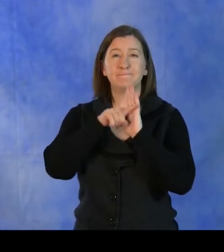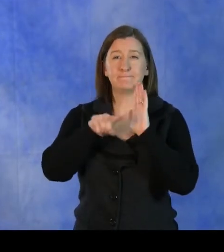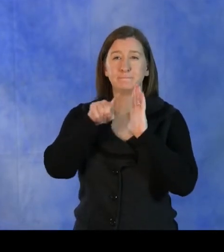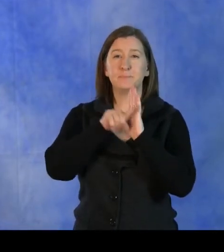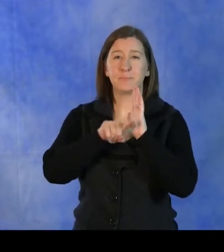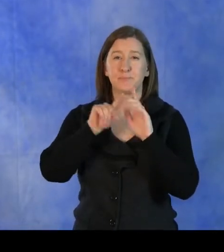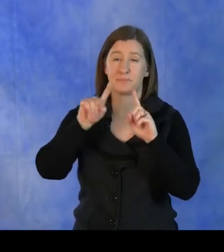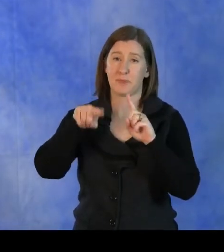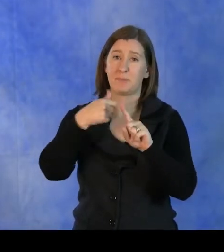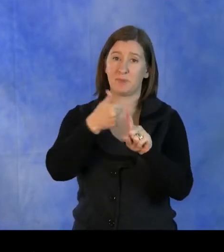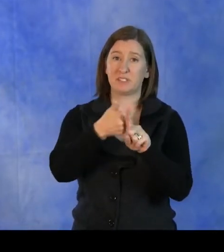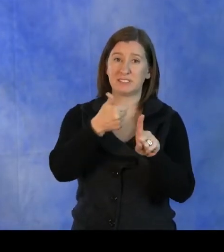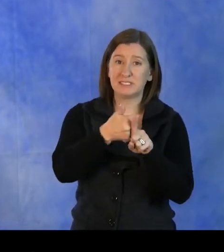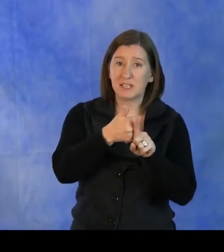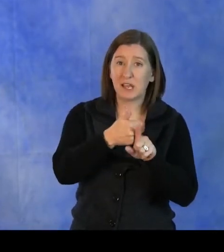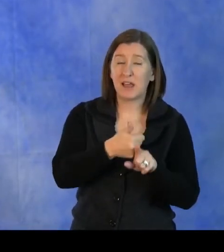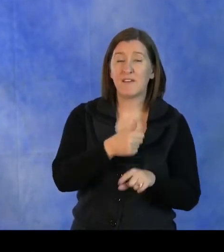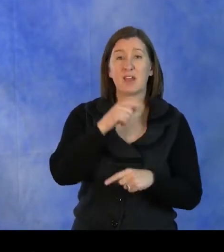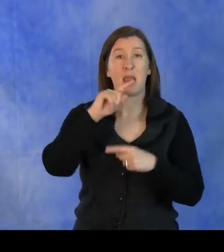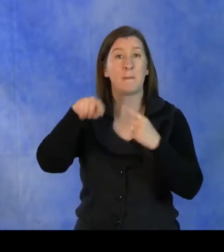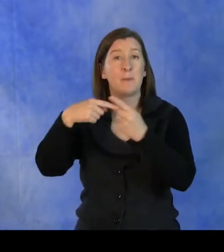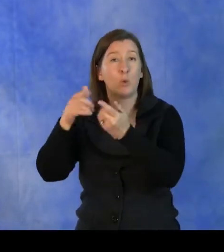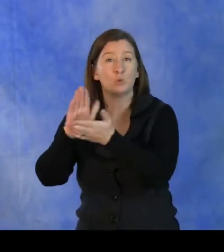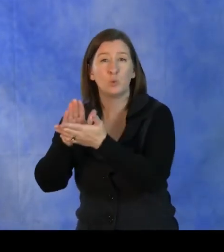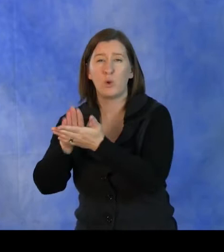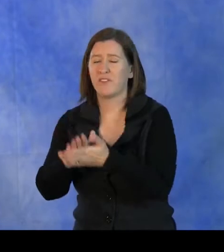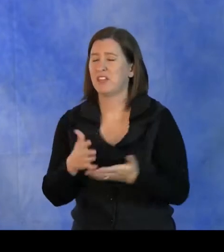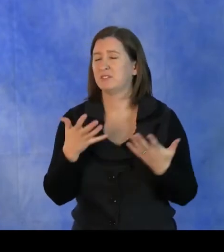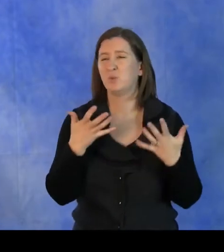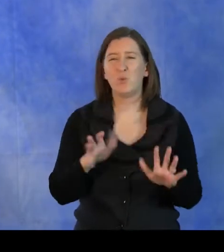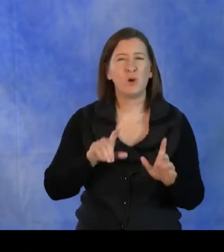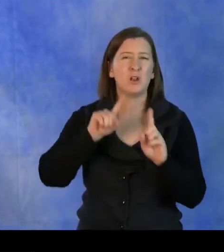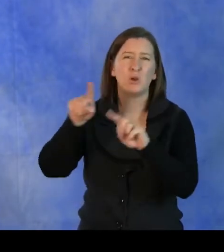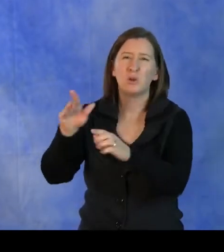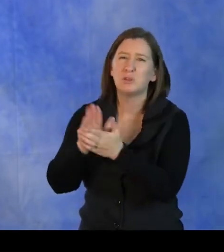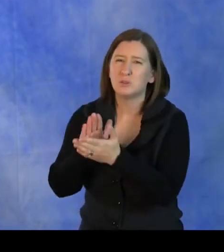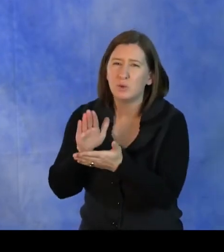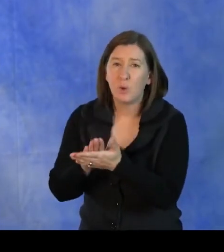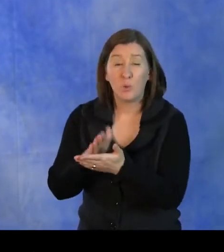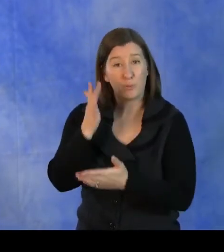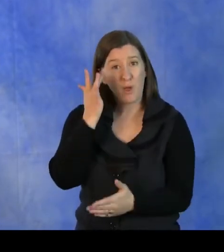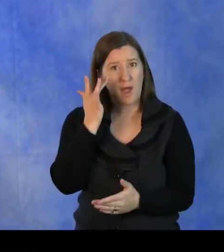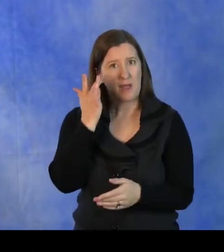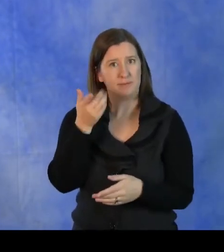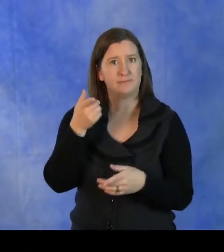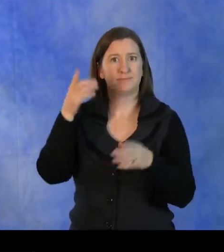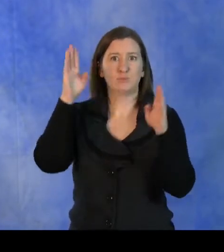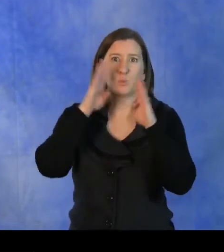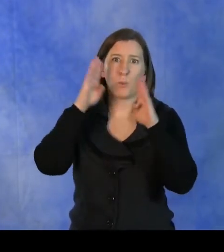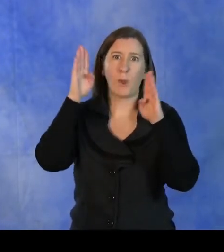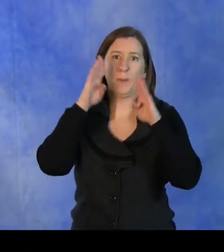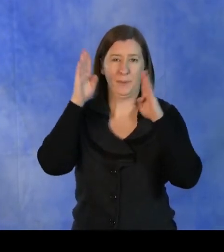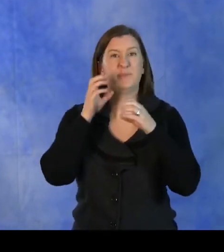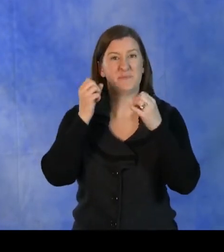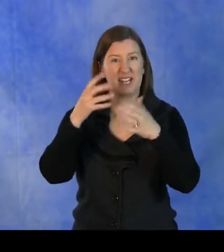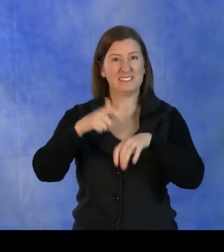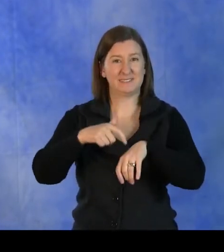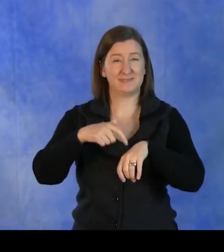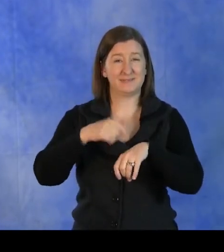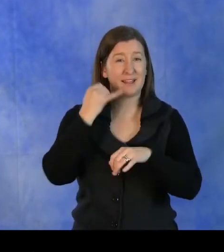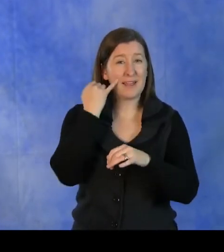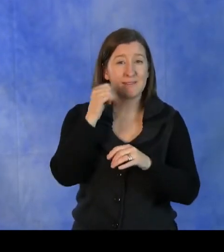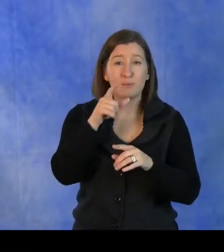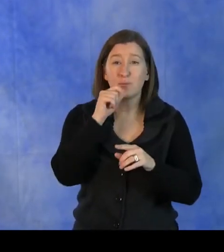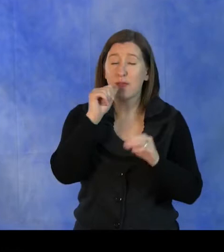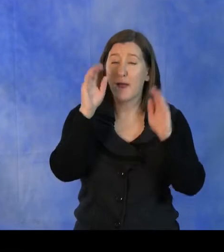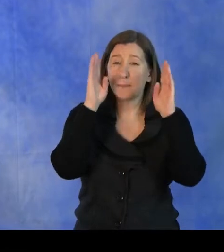Sometimes students feel very negatively about themselves or about school. They don't want to go to school. And because